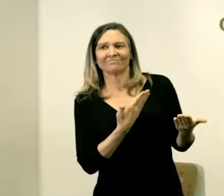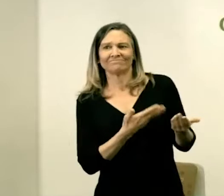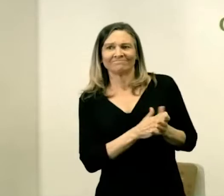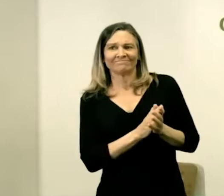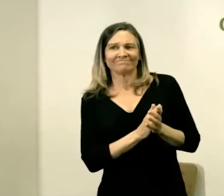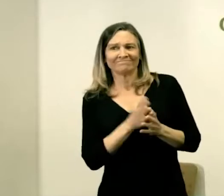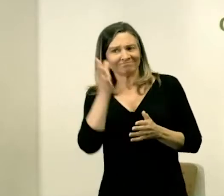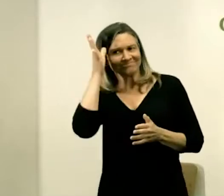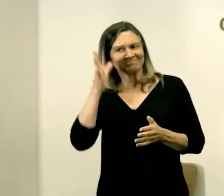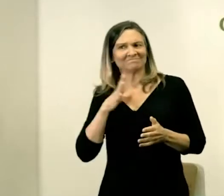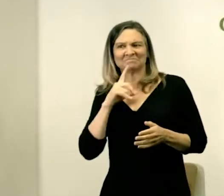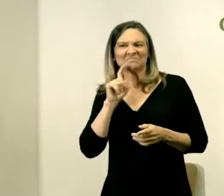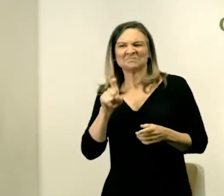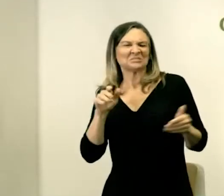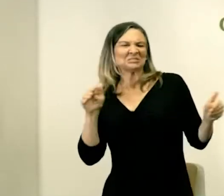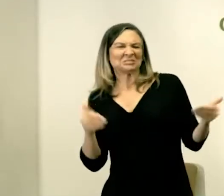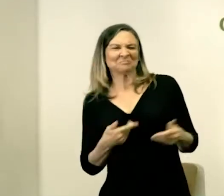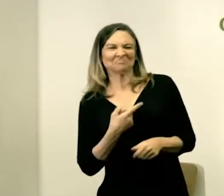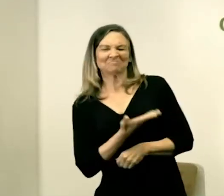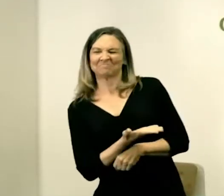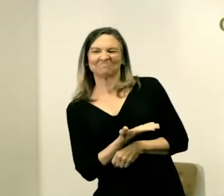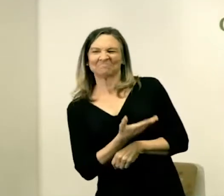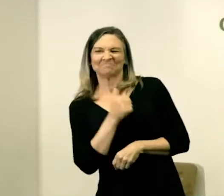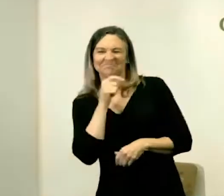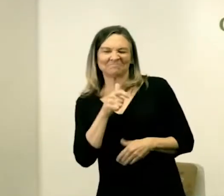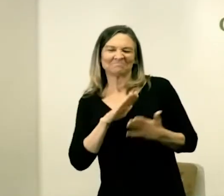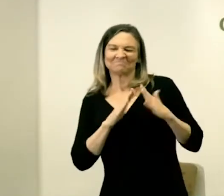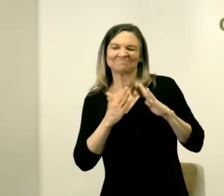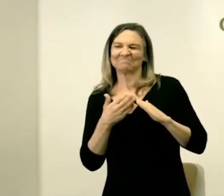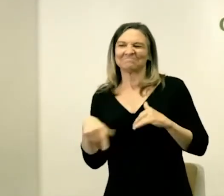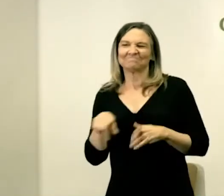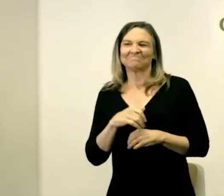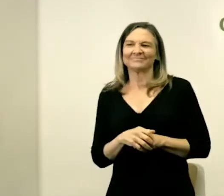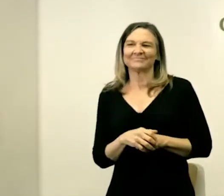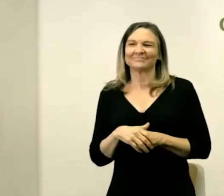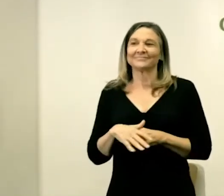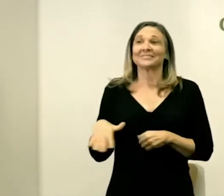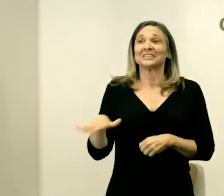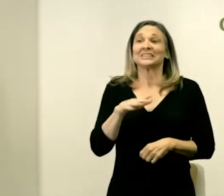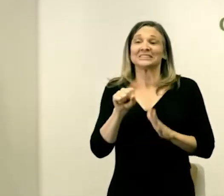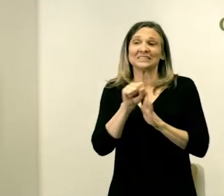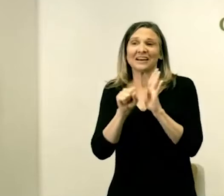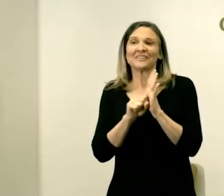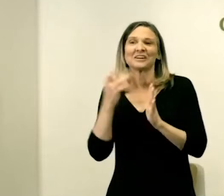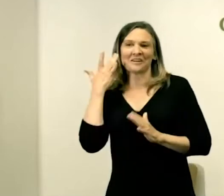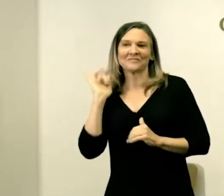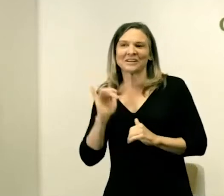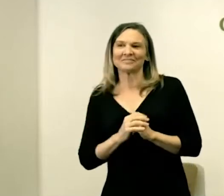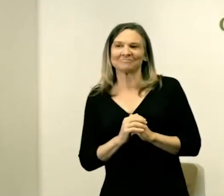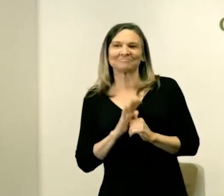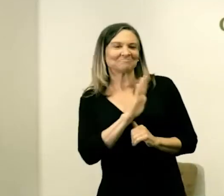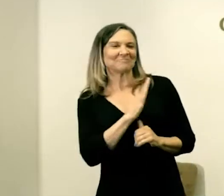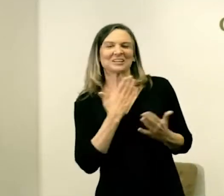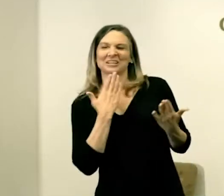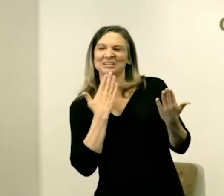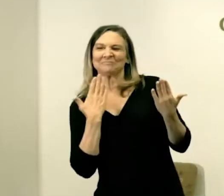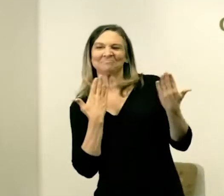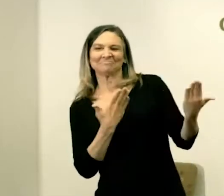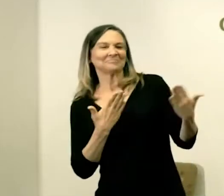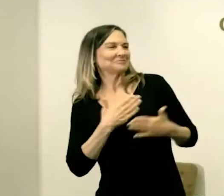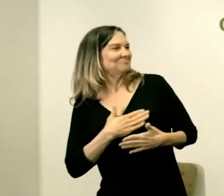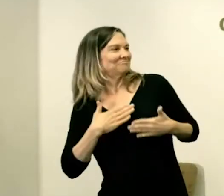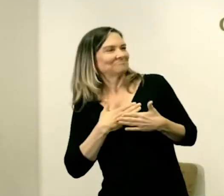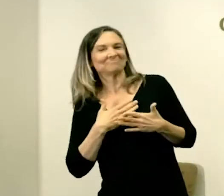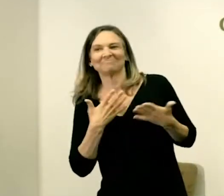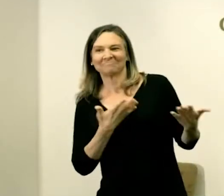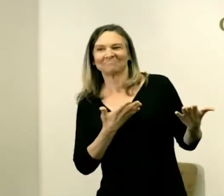need an introduction in this community or elsewhere in the state of California. It is my great pleasure to introduce to you the